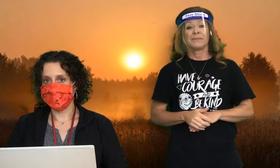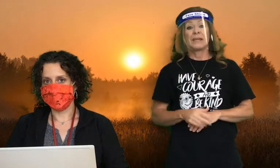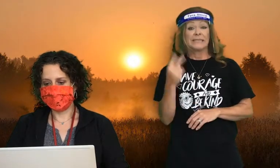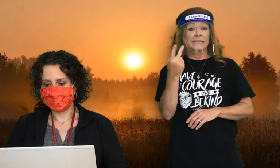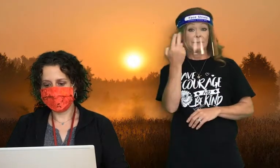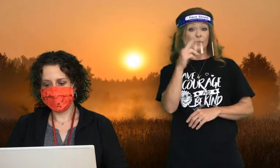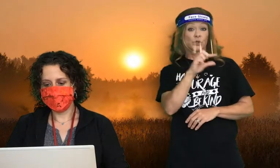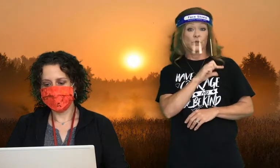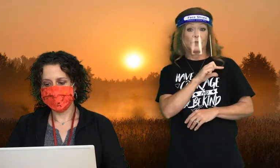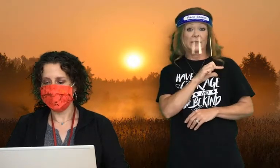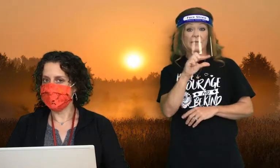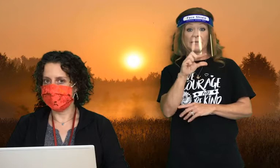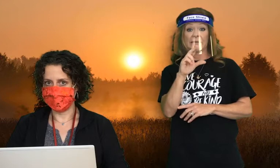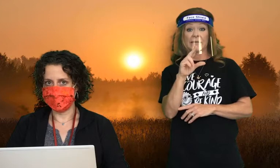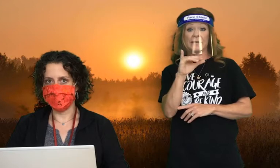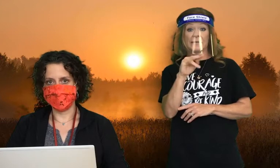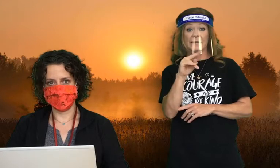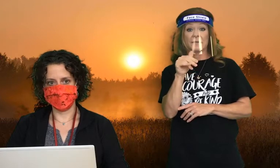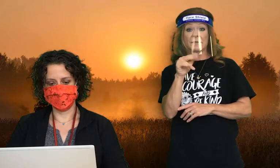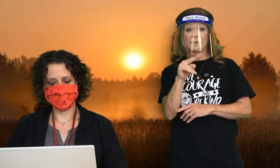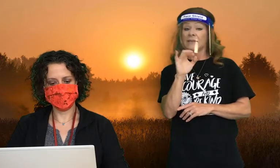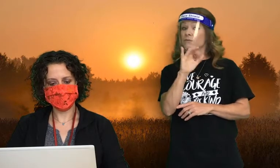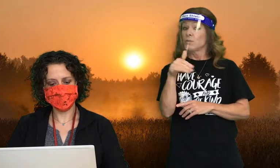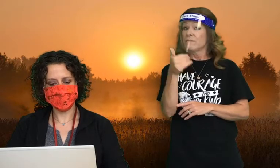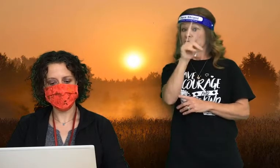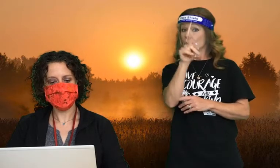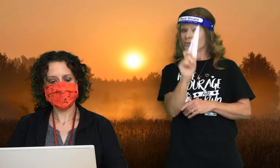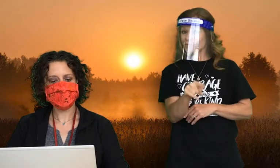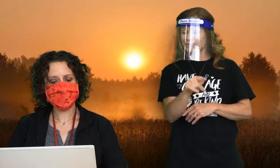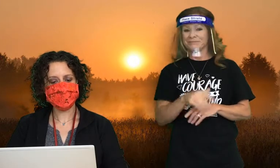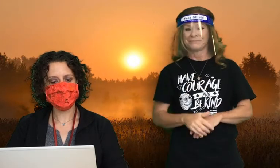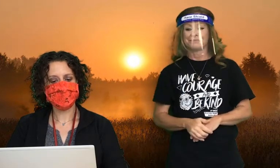See Mr. Guinan if you have any questions.